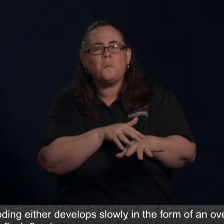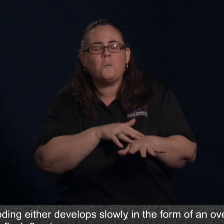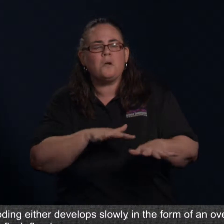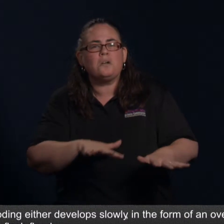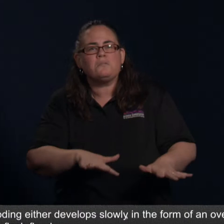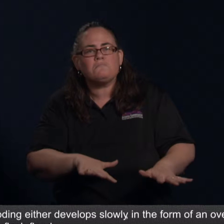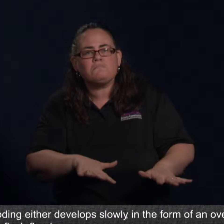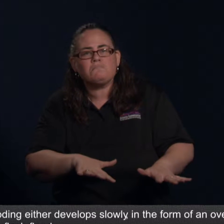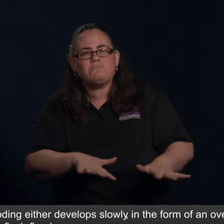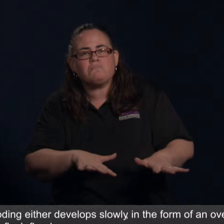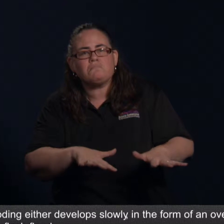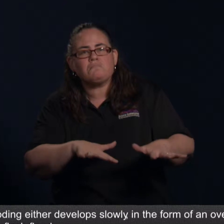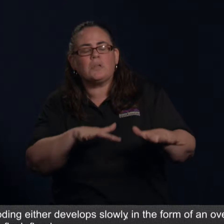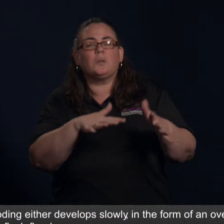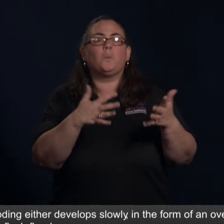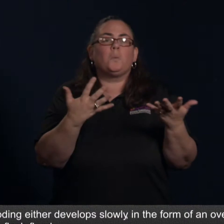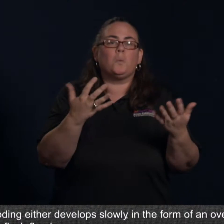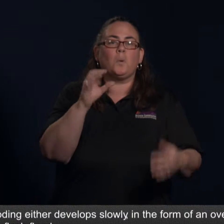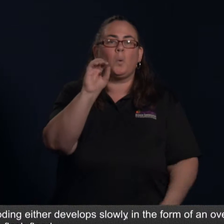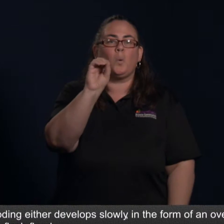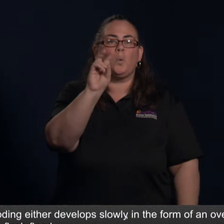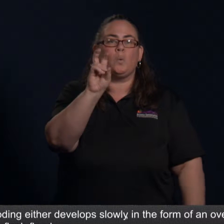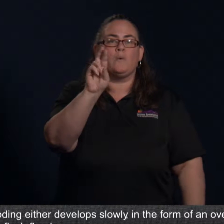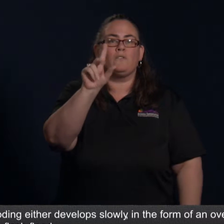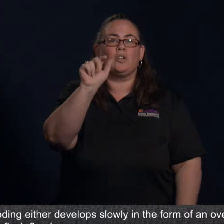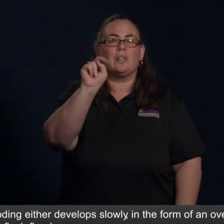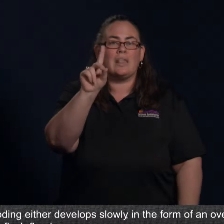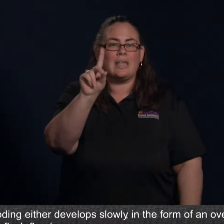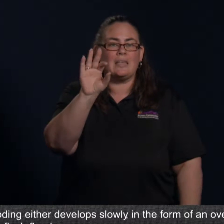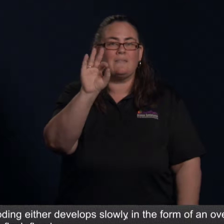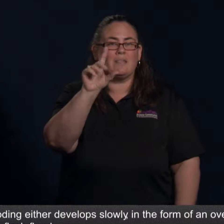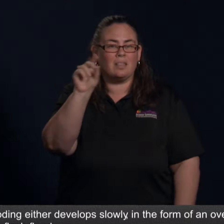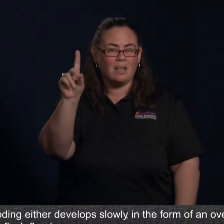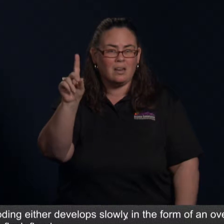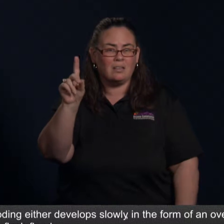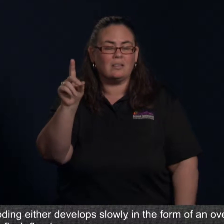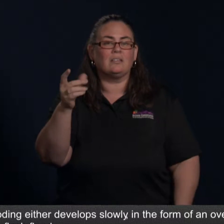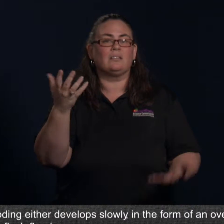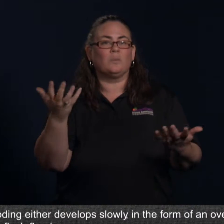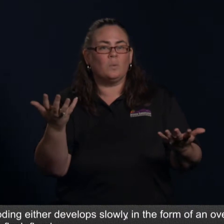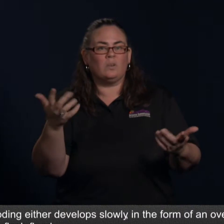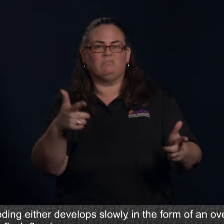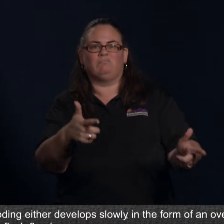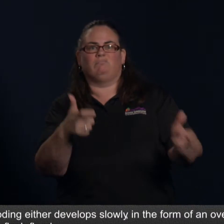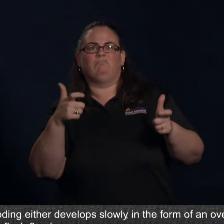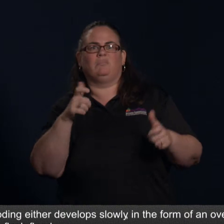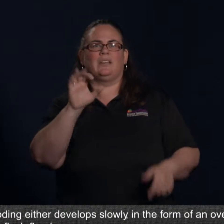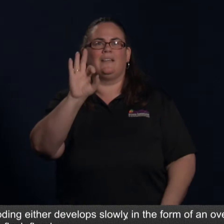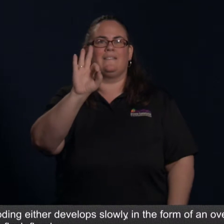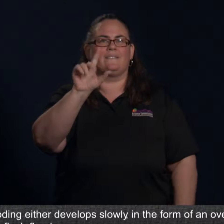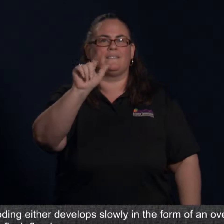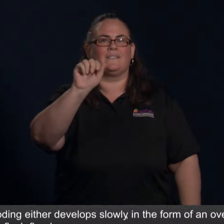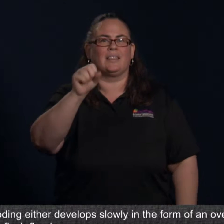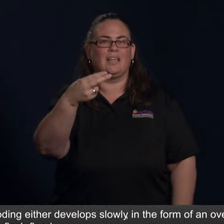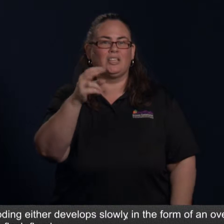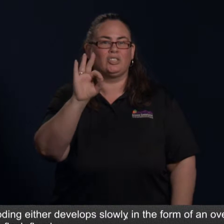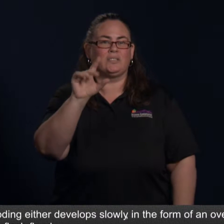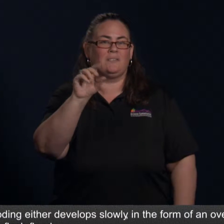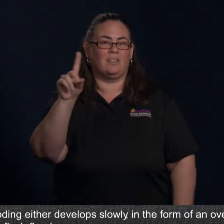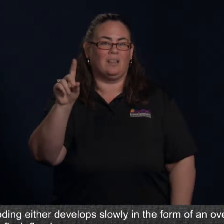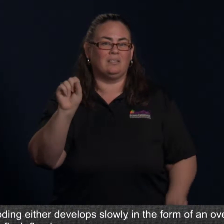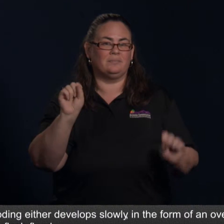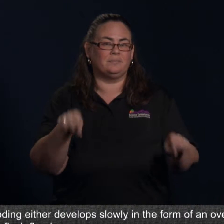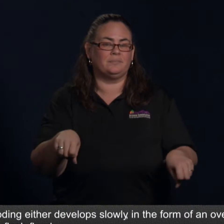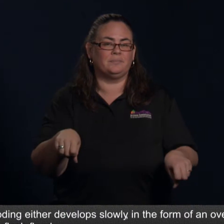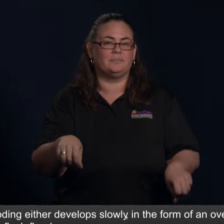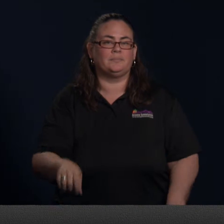Flooding either develops slowly in the form of an overland flood or quickly as a flash